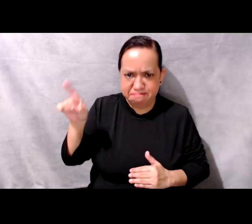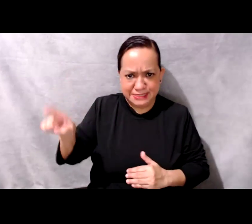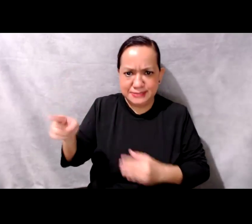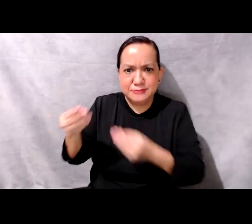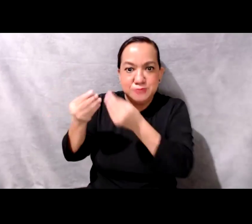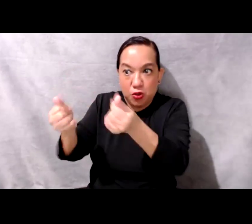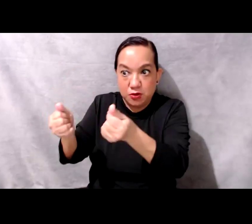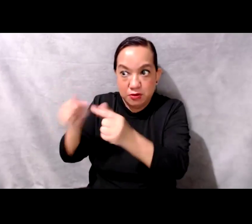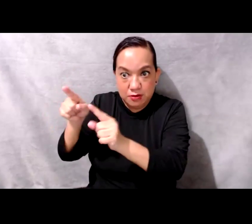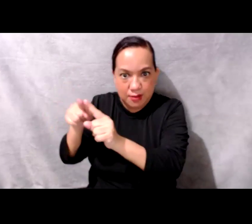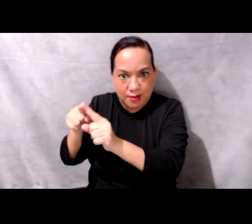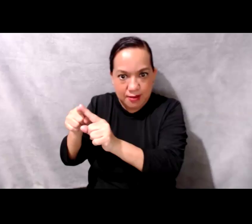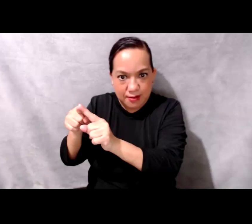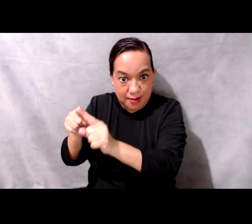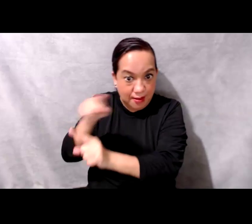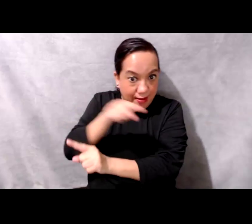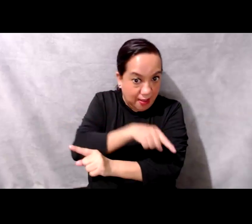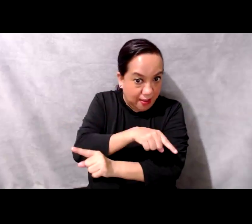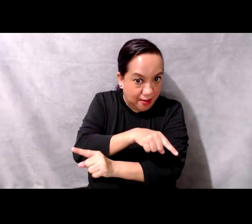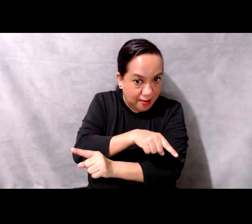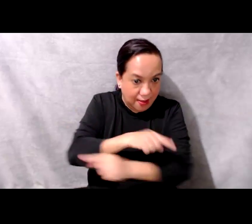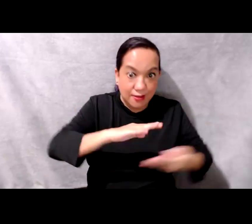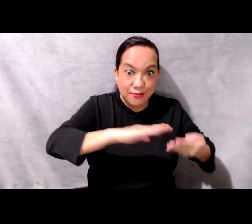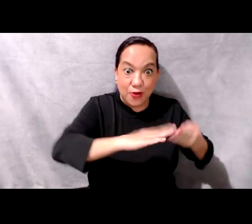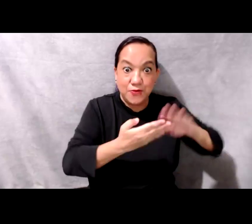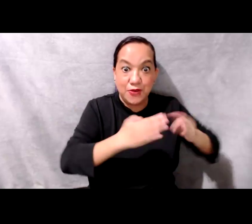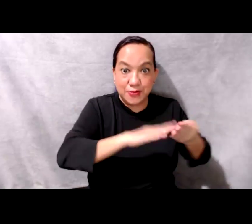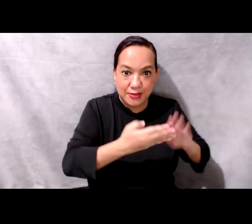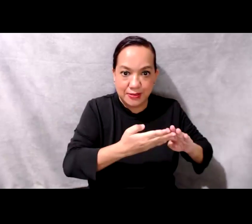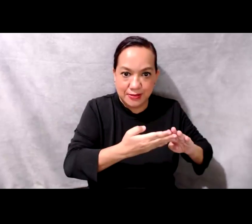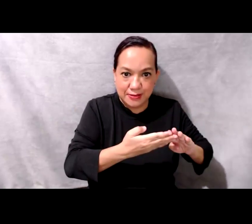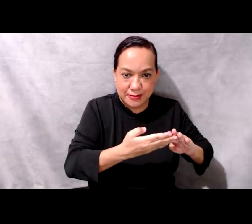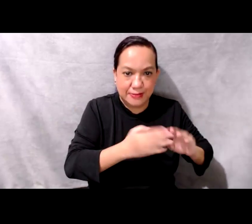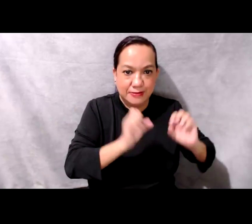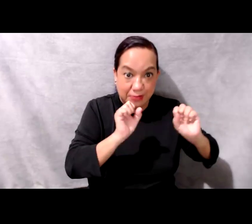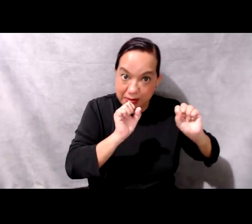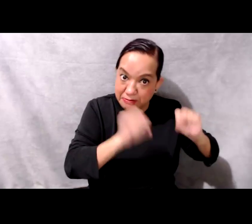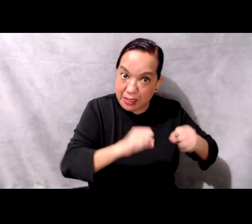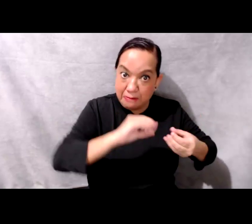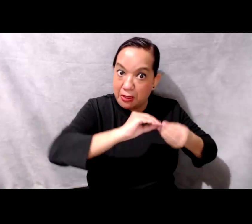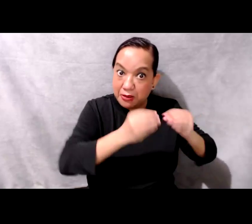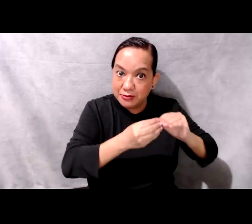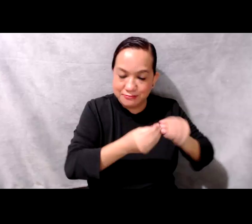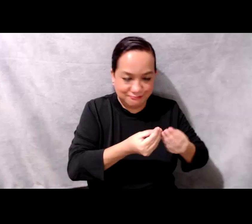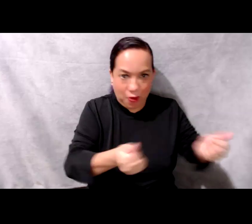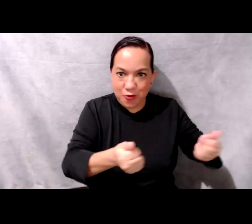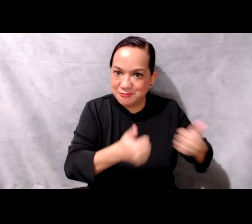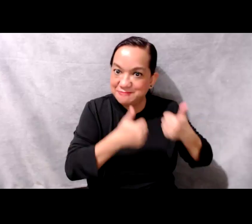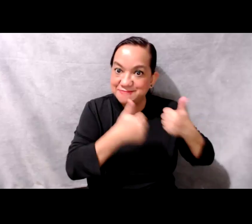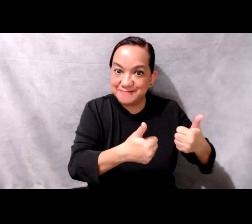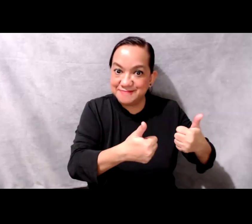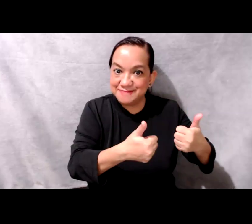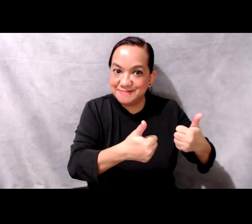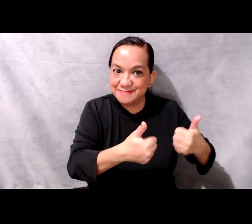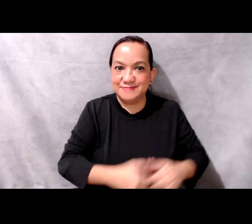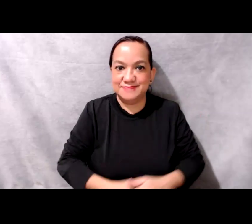do that part. Thank you. Thank you, Hemantha. So I have Radhika, and then I have Jiten and Sukarel. Me too. In